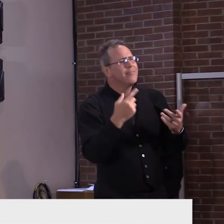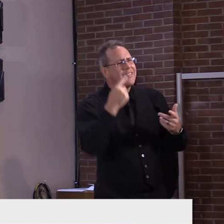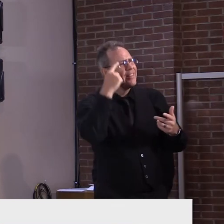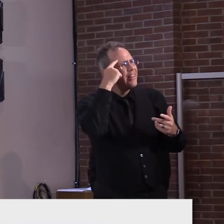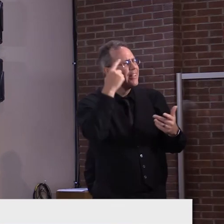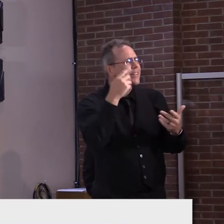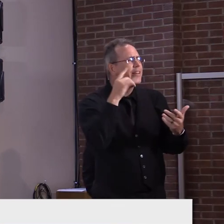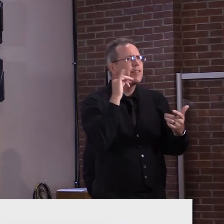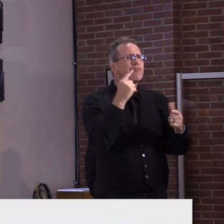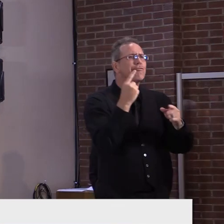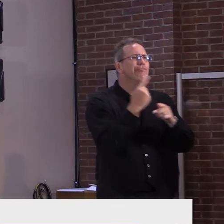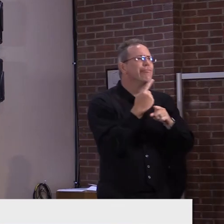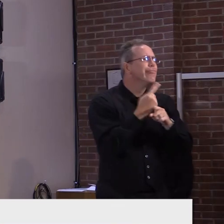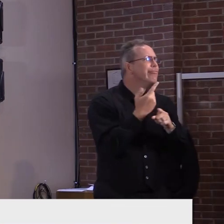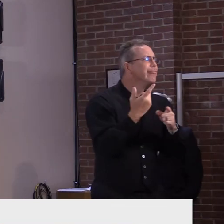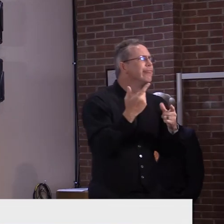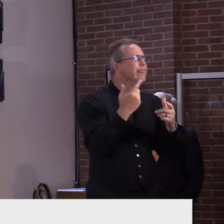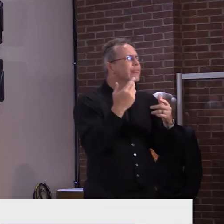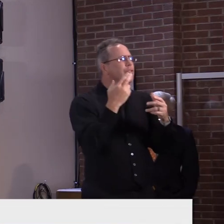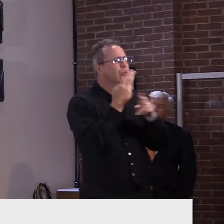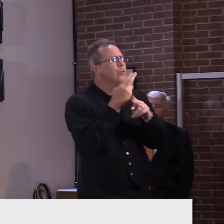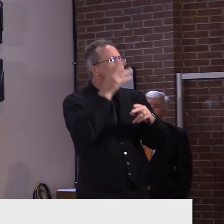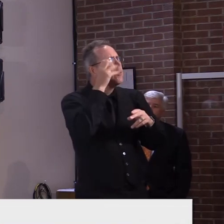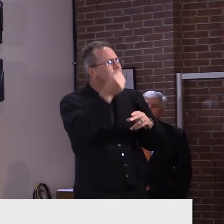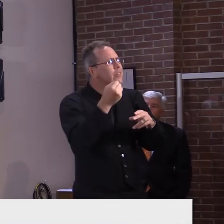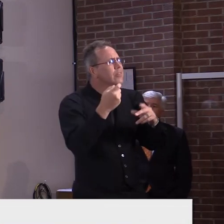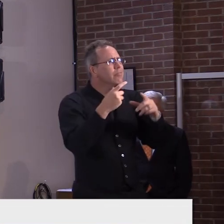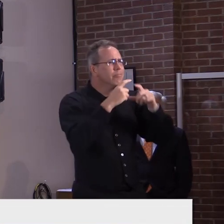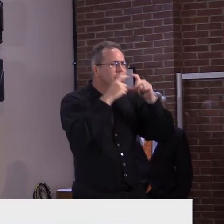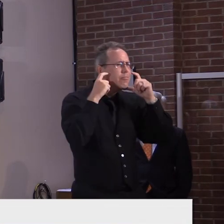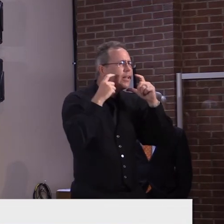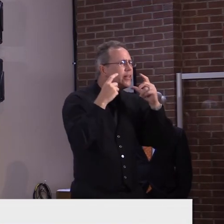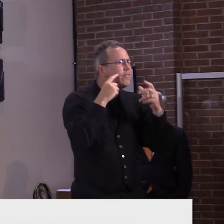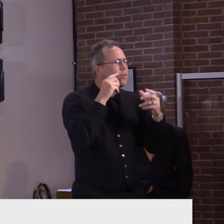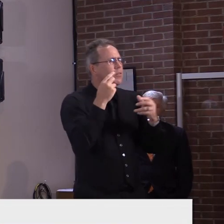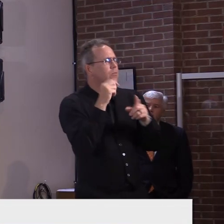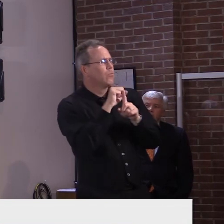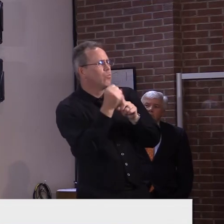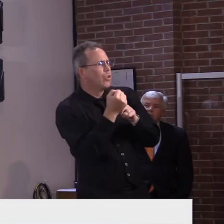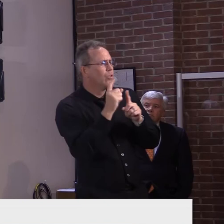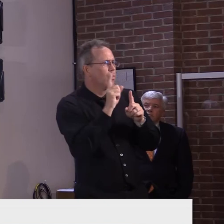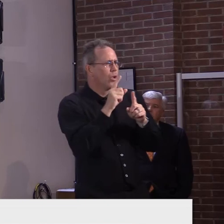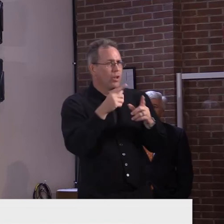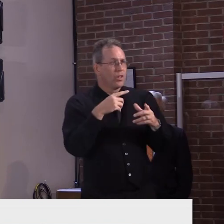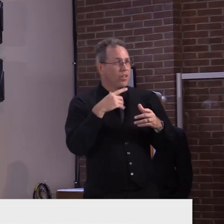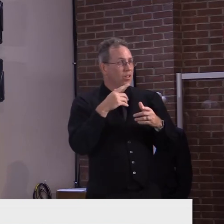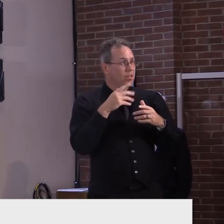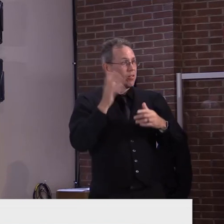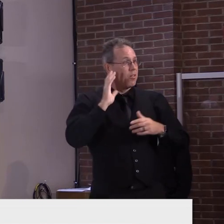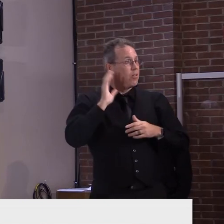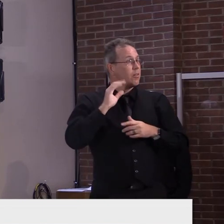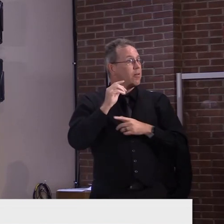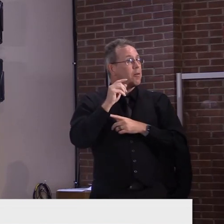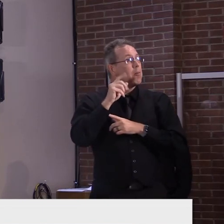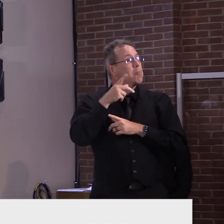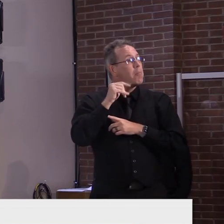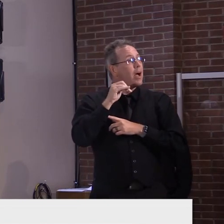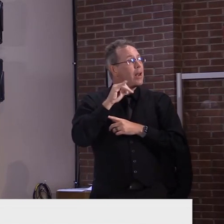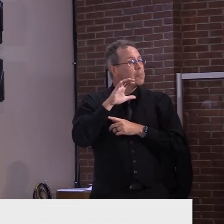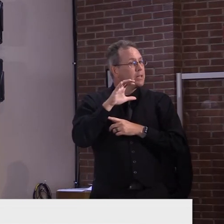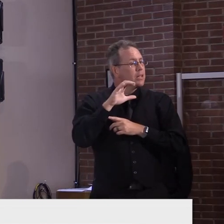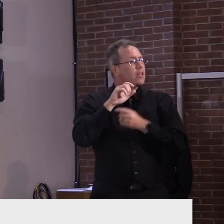approach as we move forward from pandemic to endemic. And I think Dr. Levine explained that earlier.